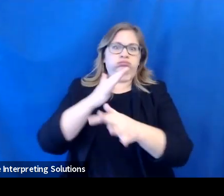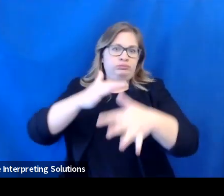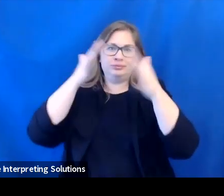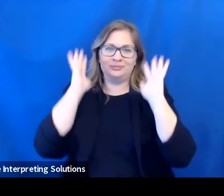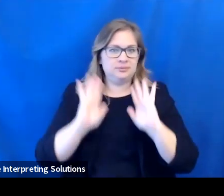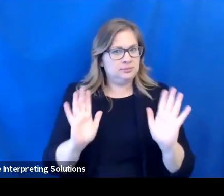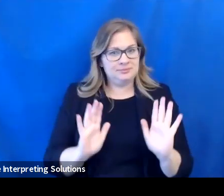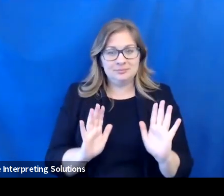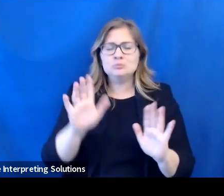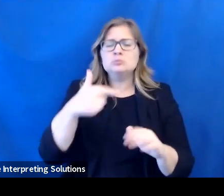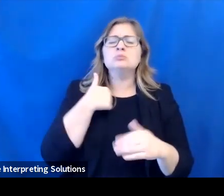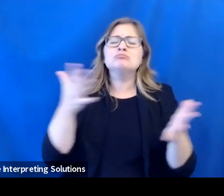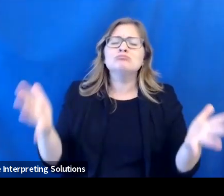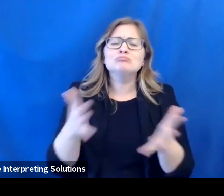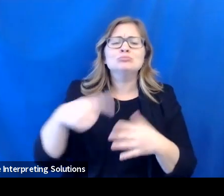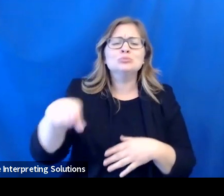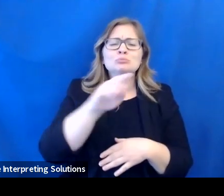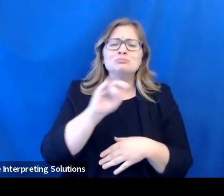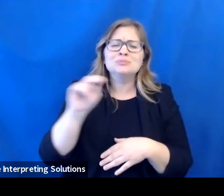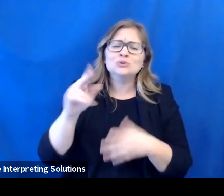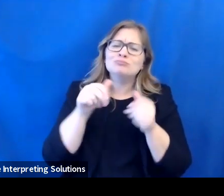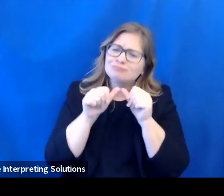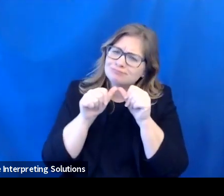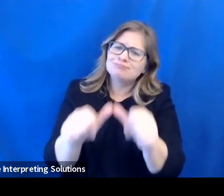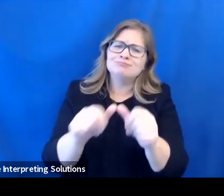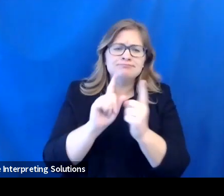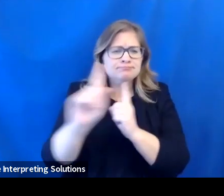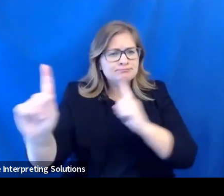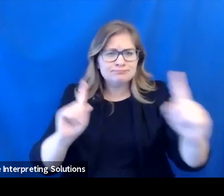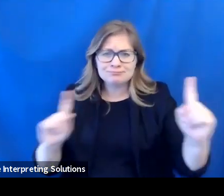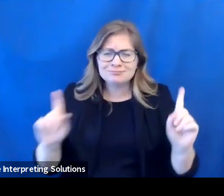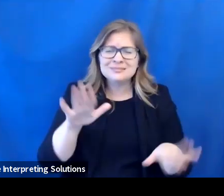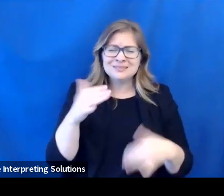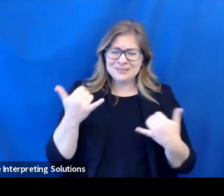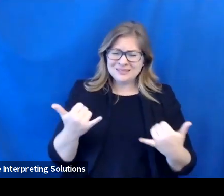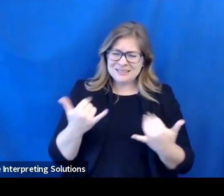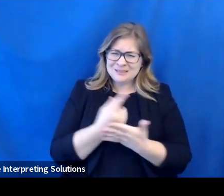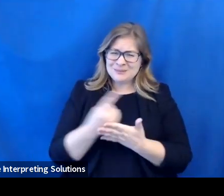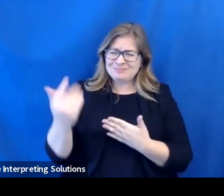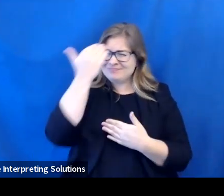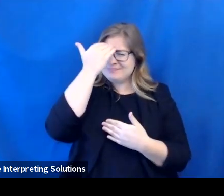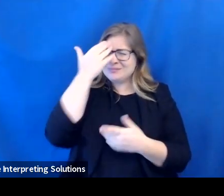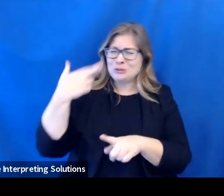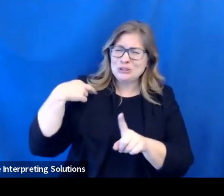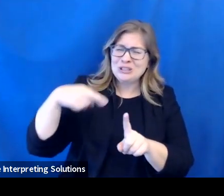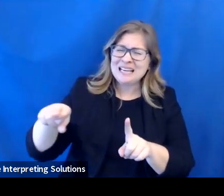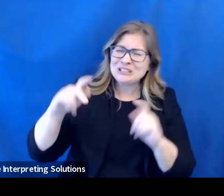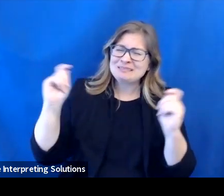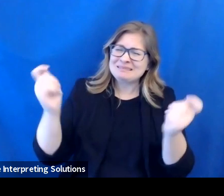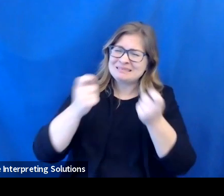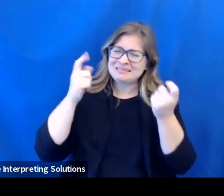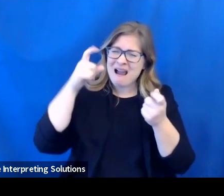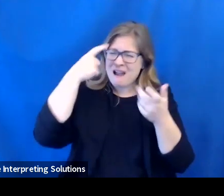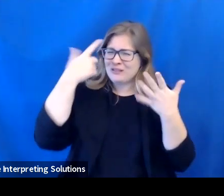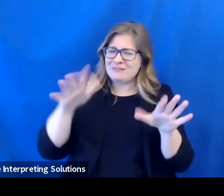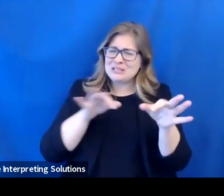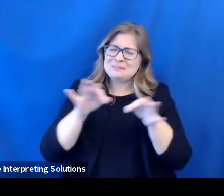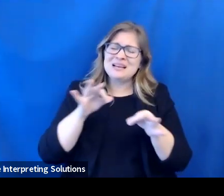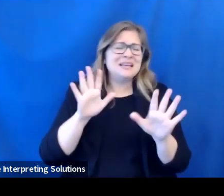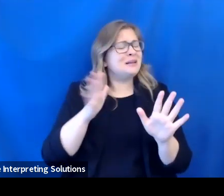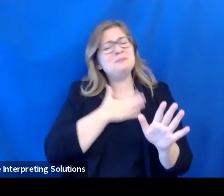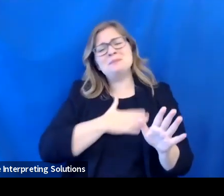holidays, as Governor Walz has already mentioned. I'd also like to comment again today about the